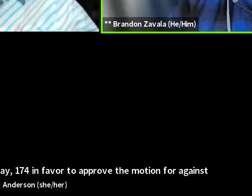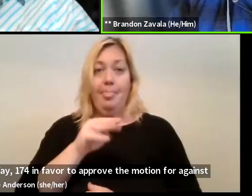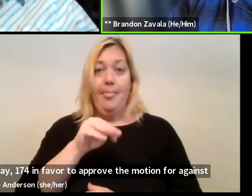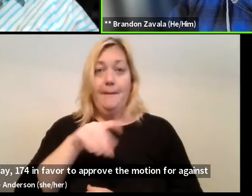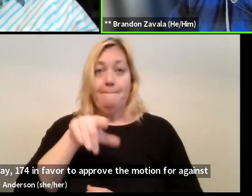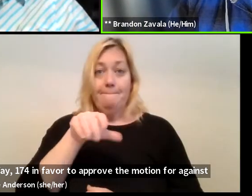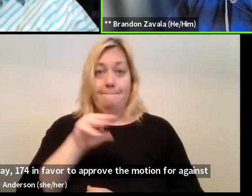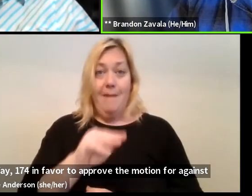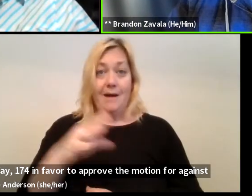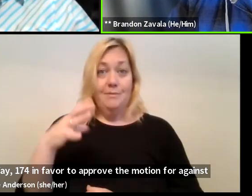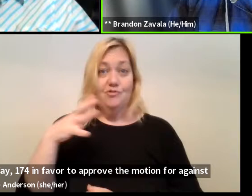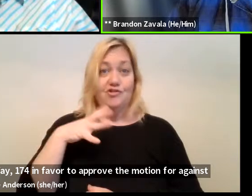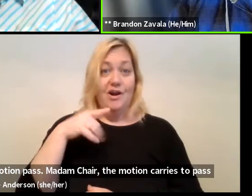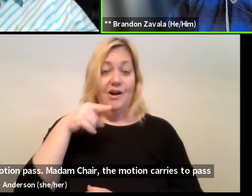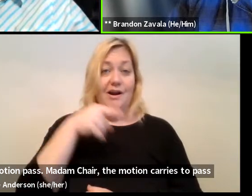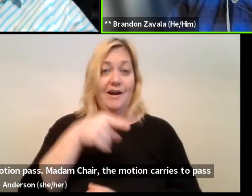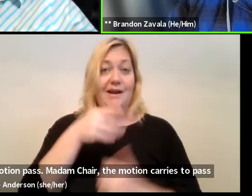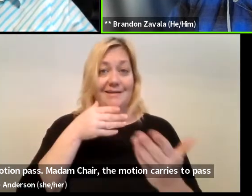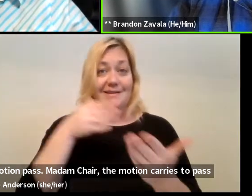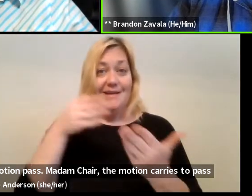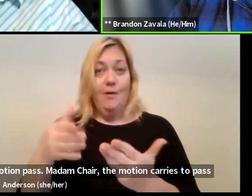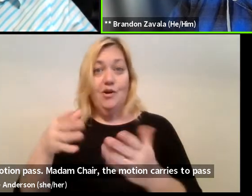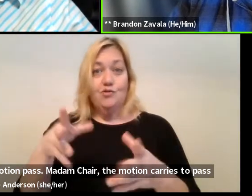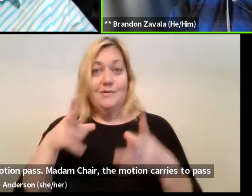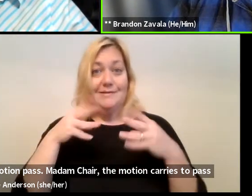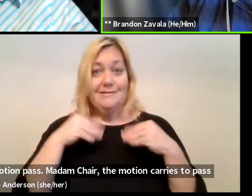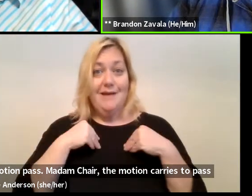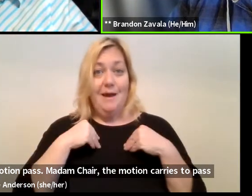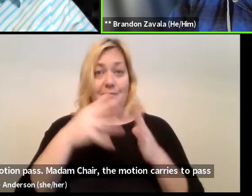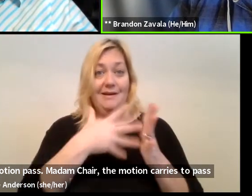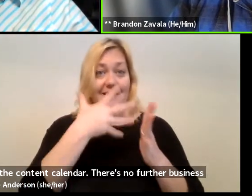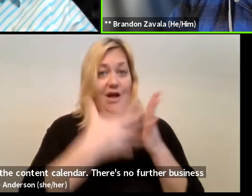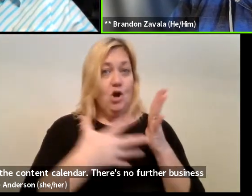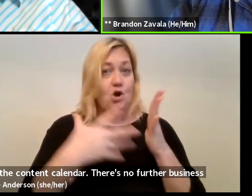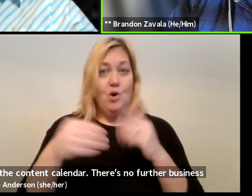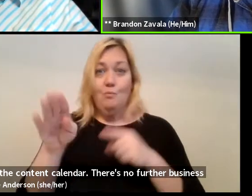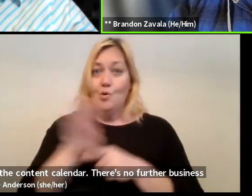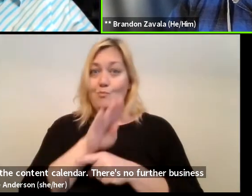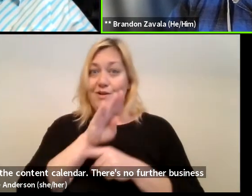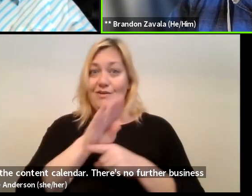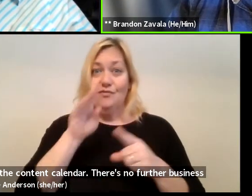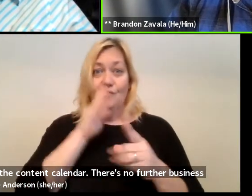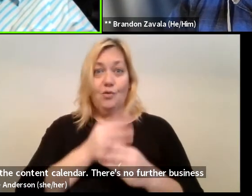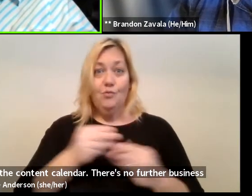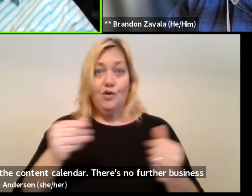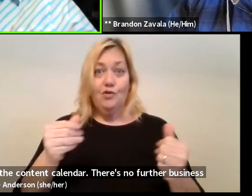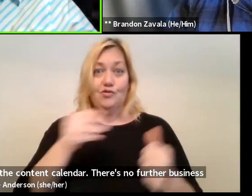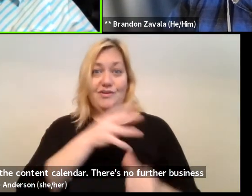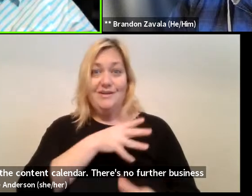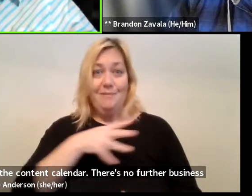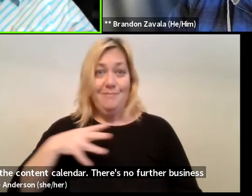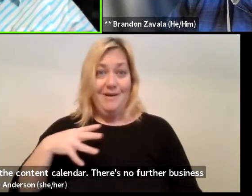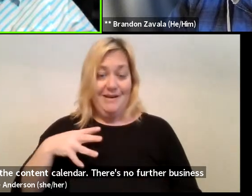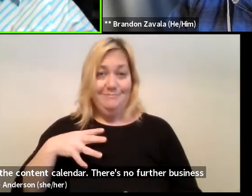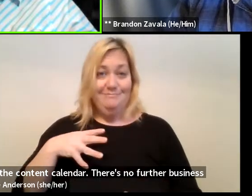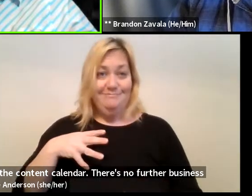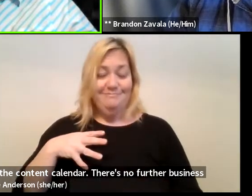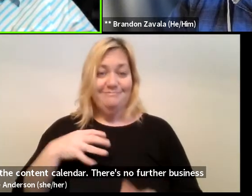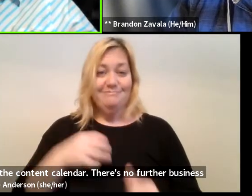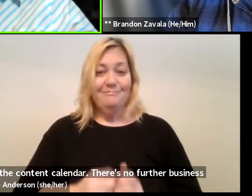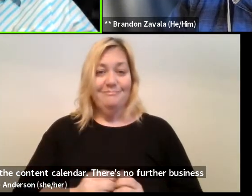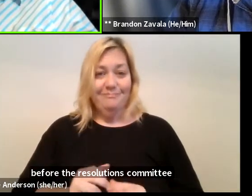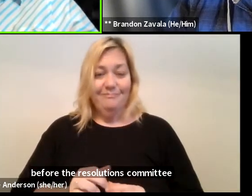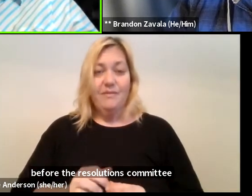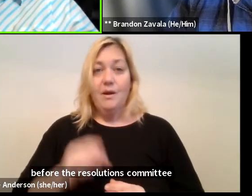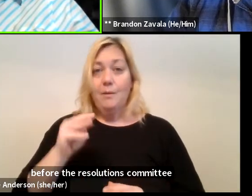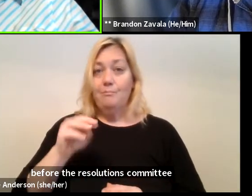motion carries to pass the consent calendar. There is no further business before the Resolutions Committee this afternoon. Mr.